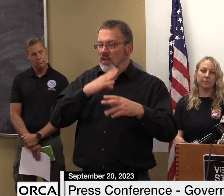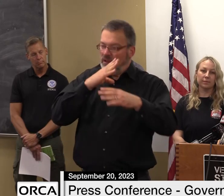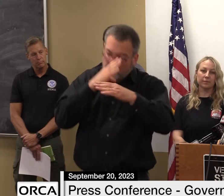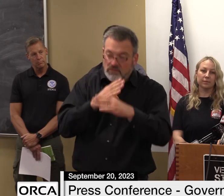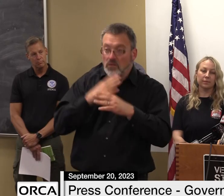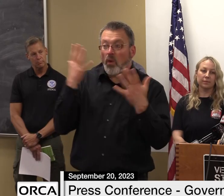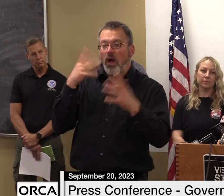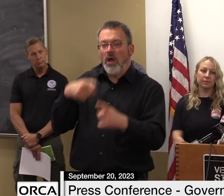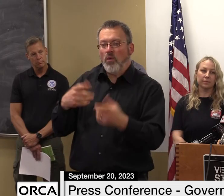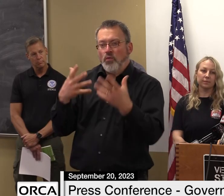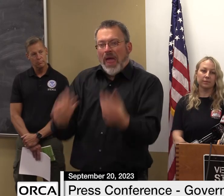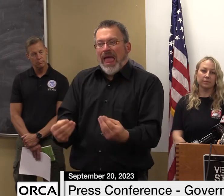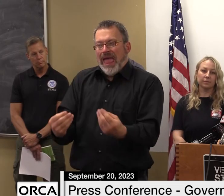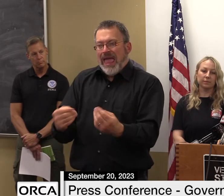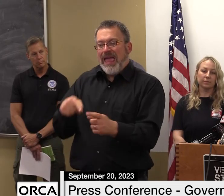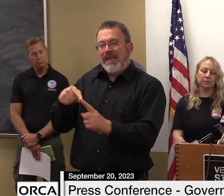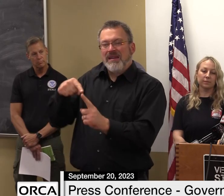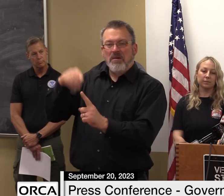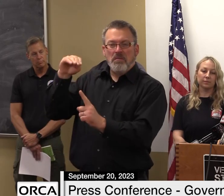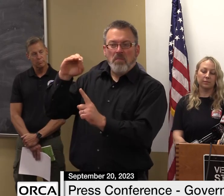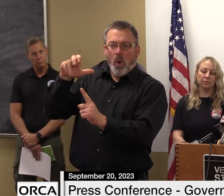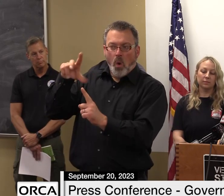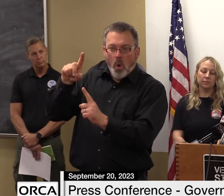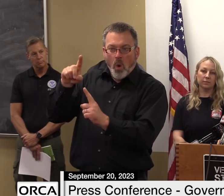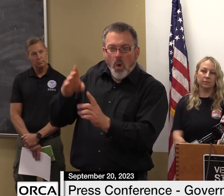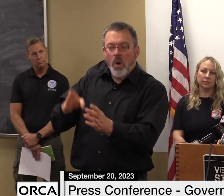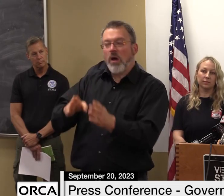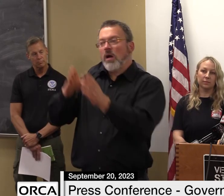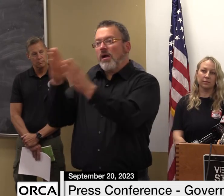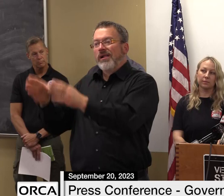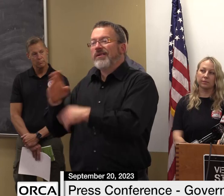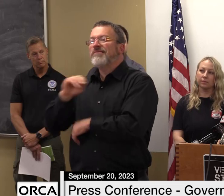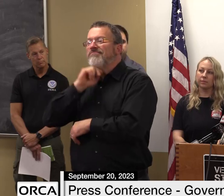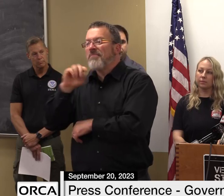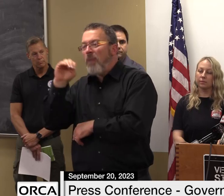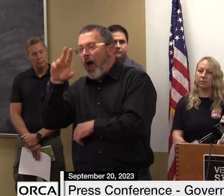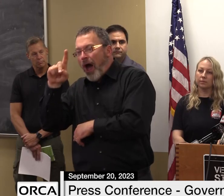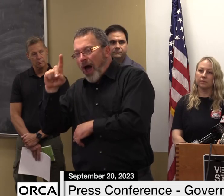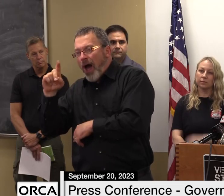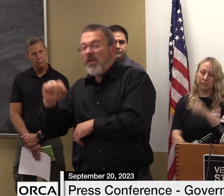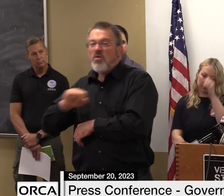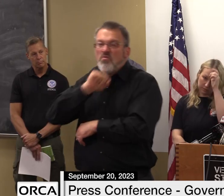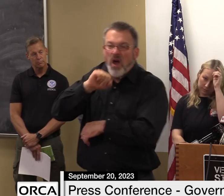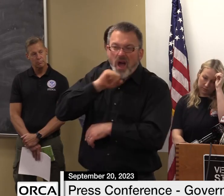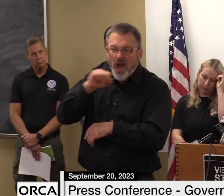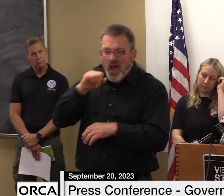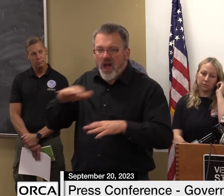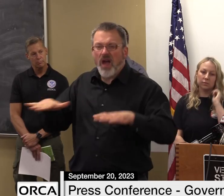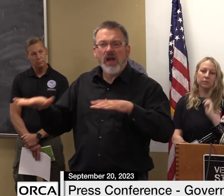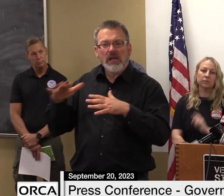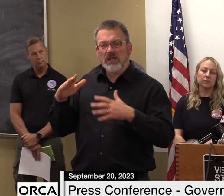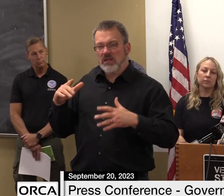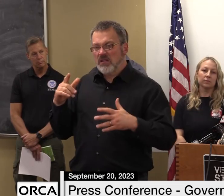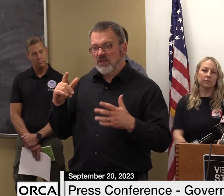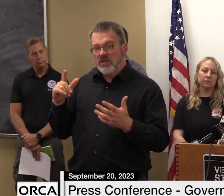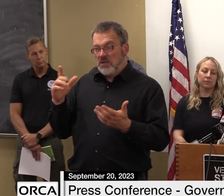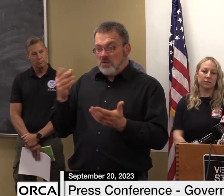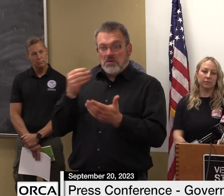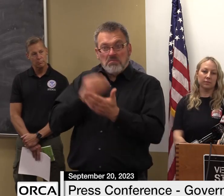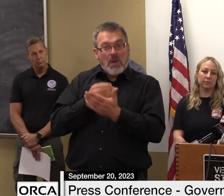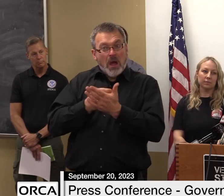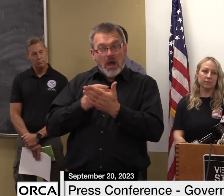mold, toxic mud, a shortage of skilled labor to rebuild our stores, lack of federal aid for small